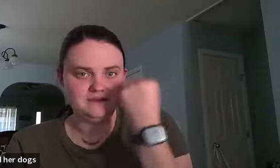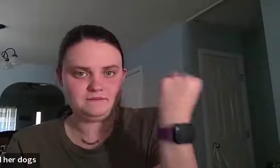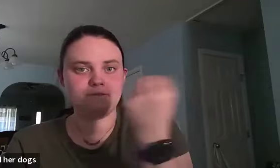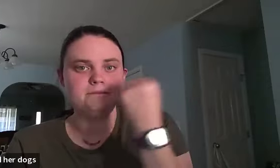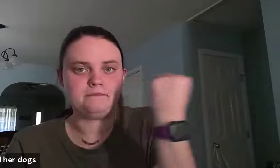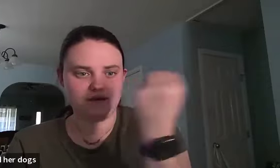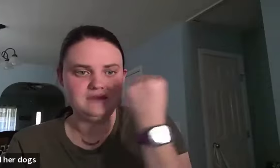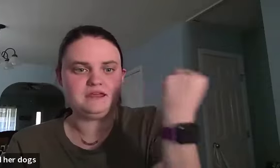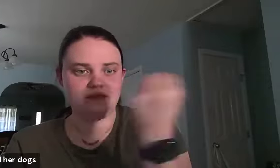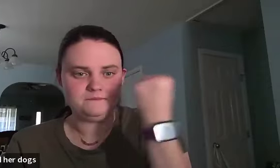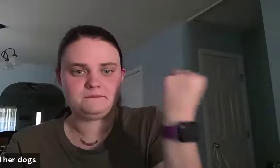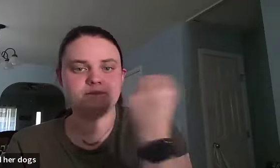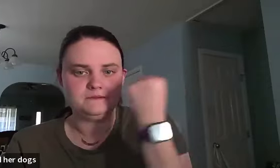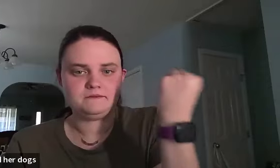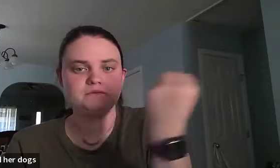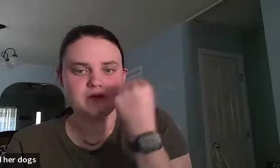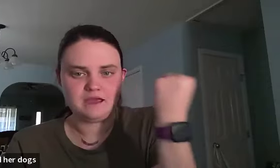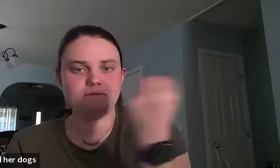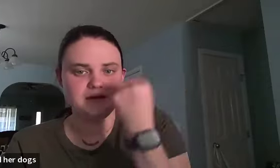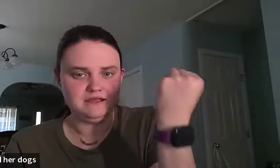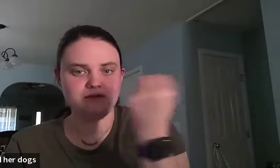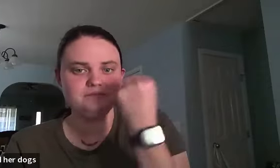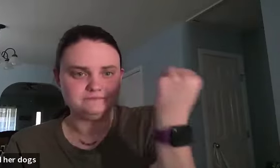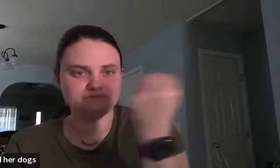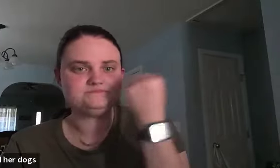Monday. Monday. Okay. Monday.